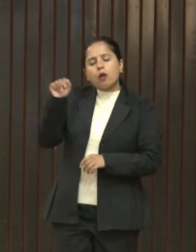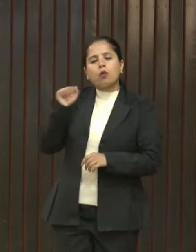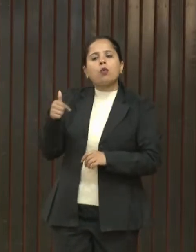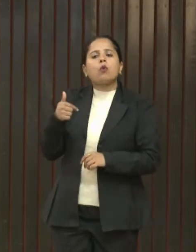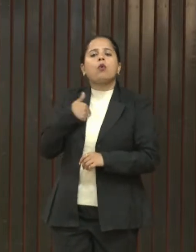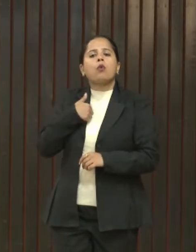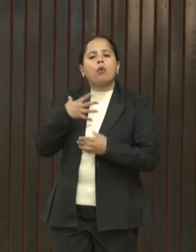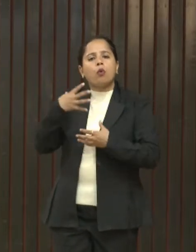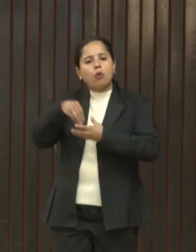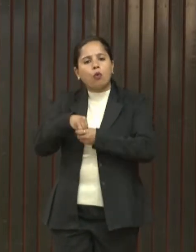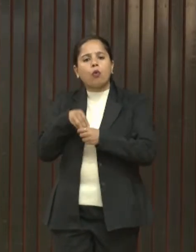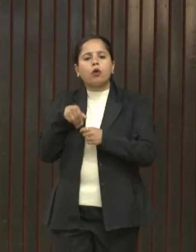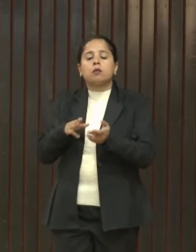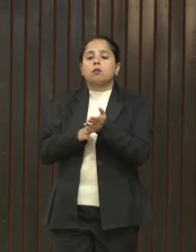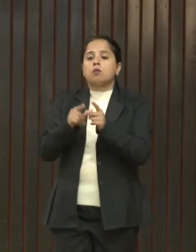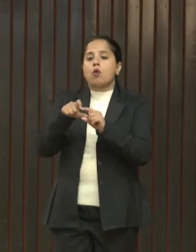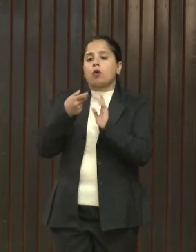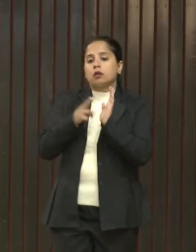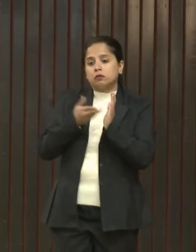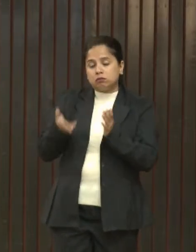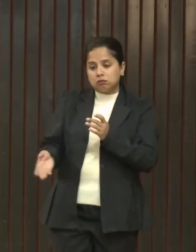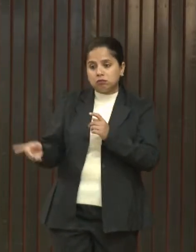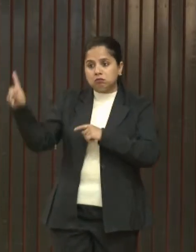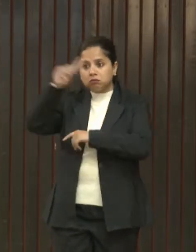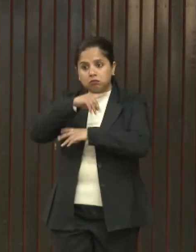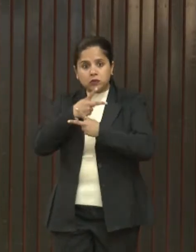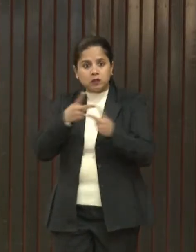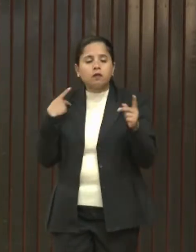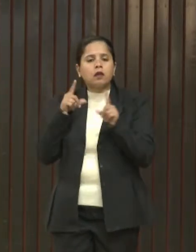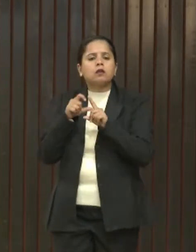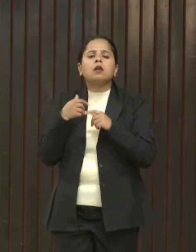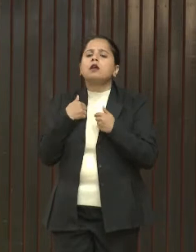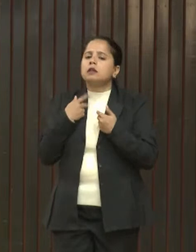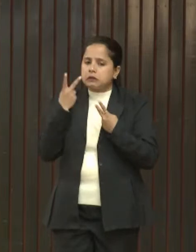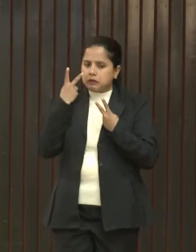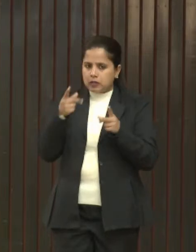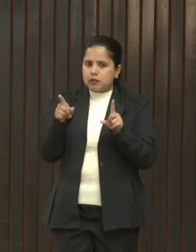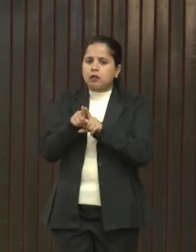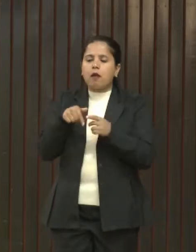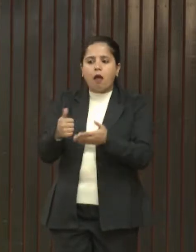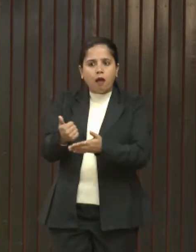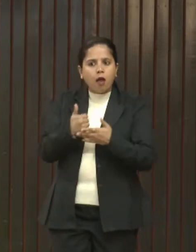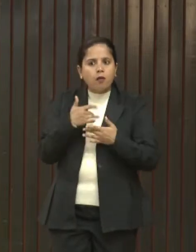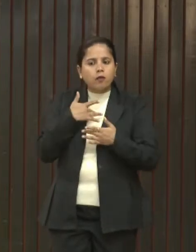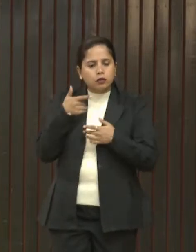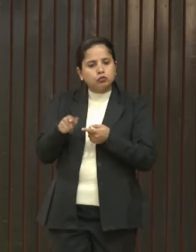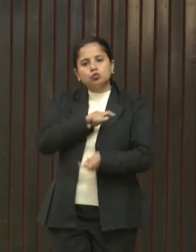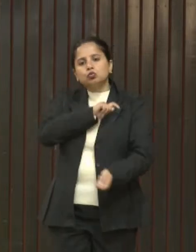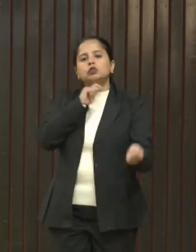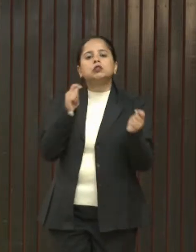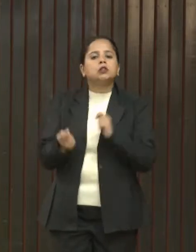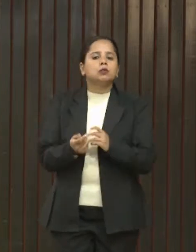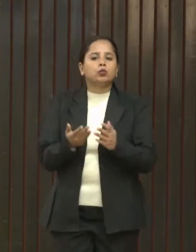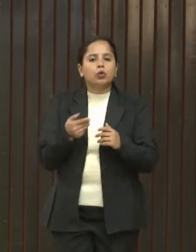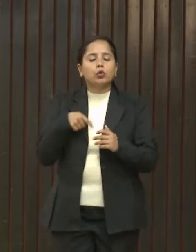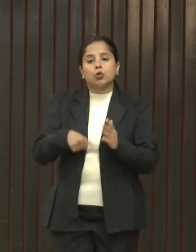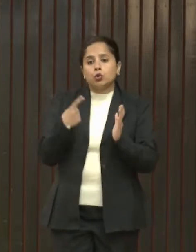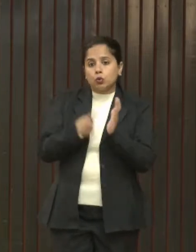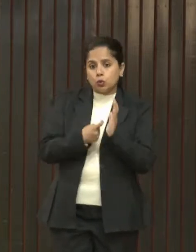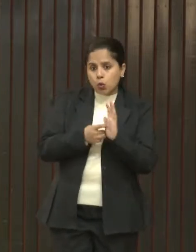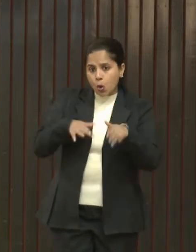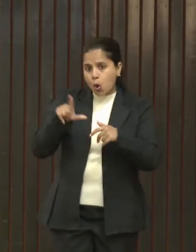our modern day republic. And this is what we think will help us make that transition from rule by